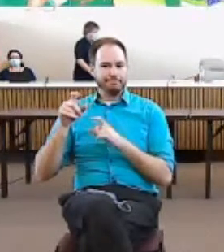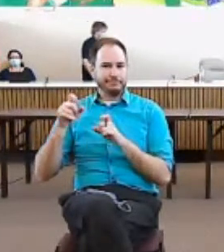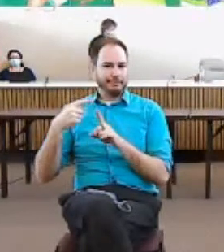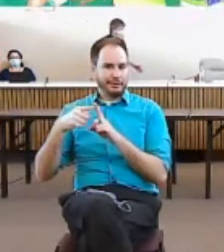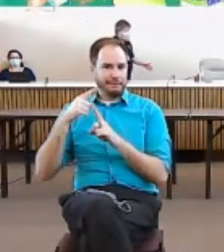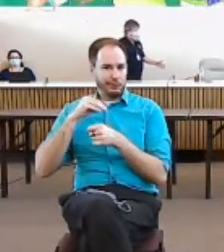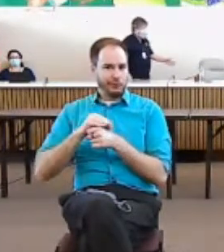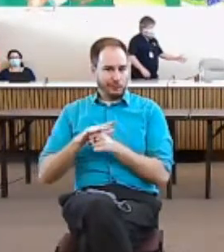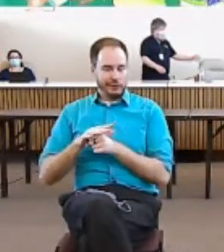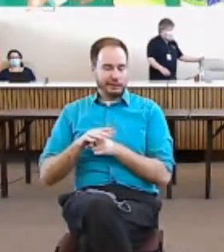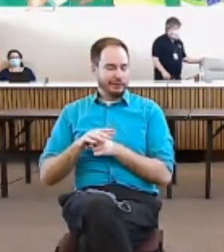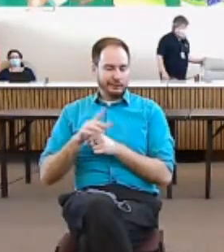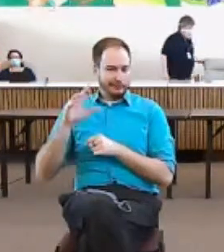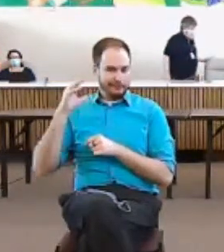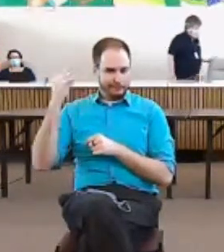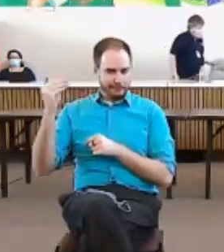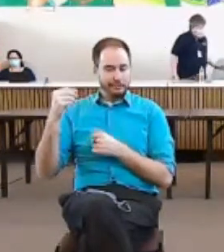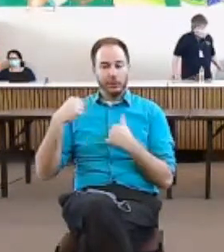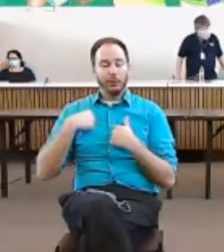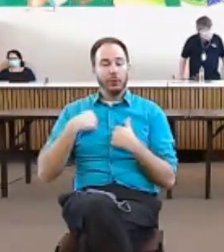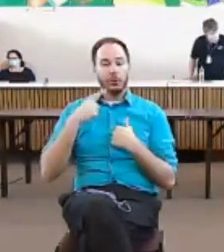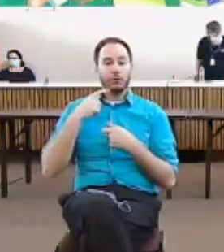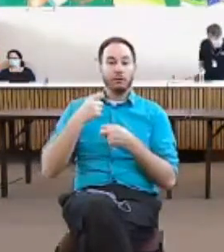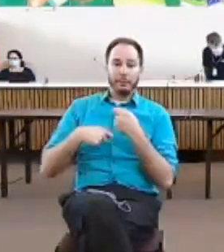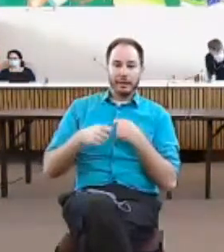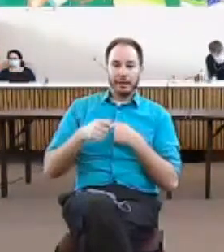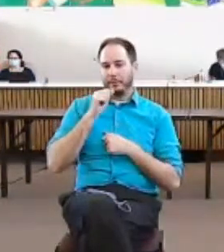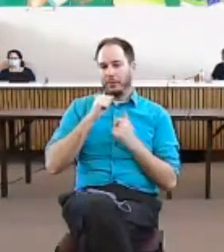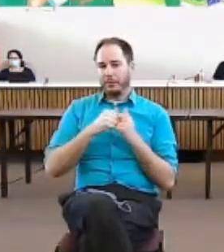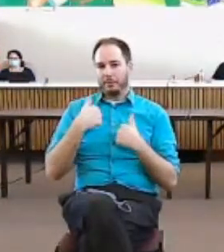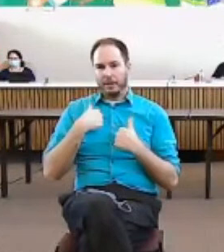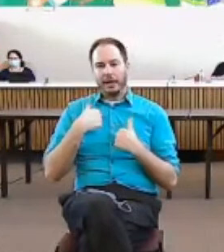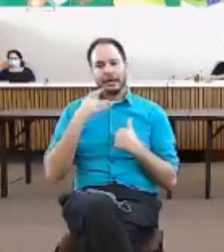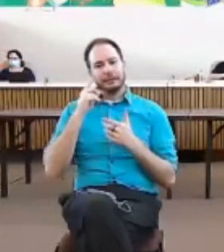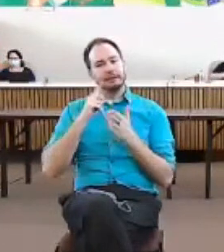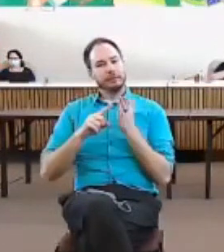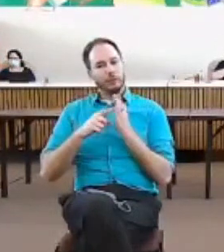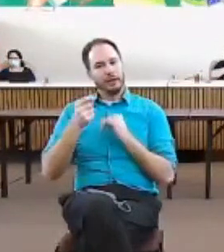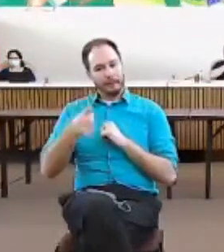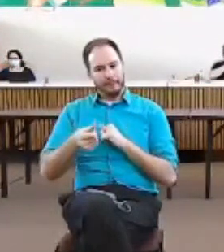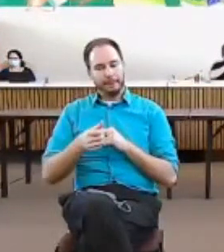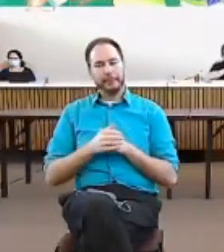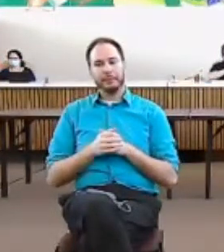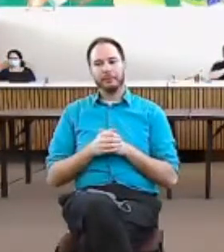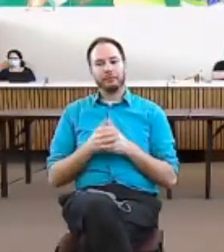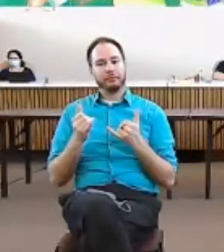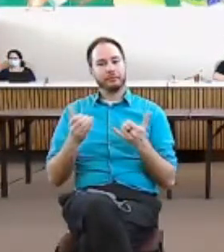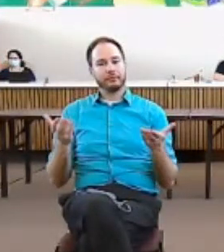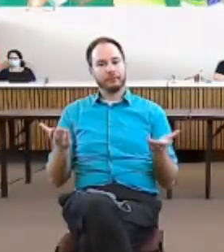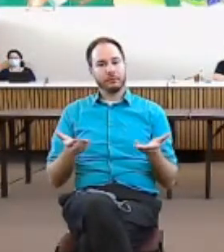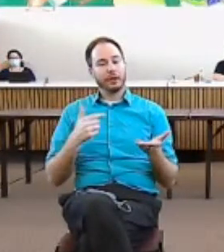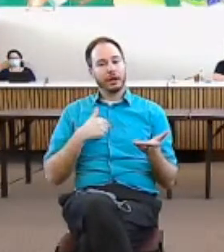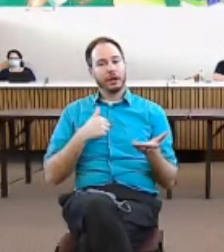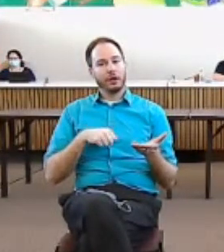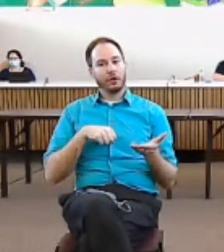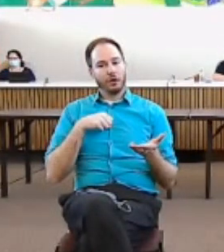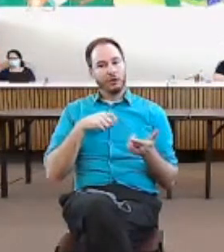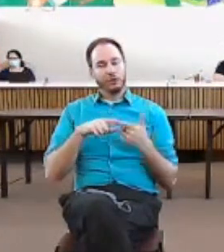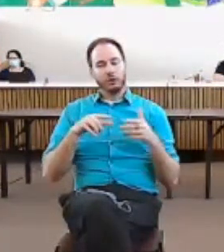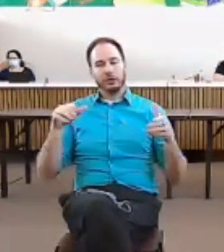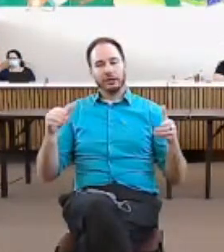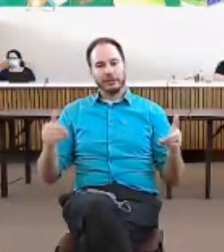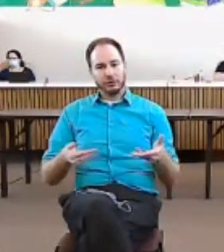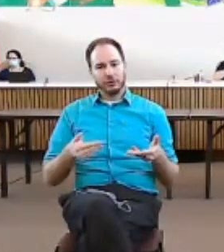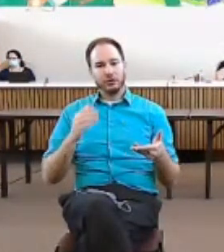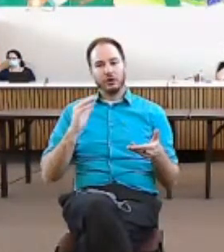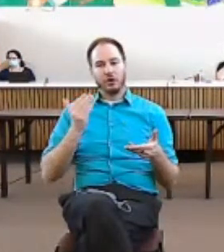COVID. So anyways, you'll bear with me. I did some research and here we are. It's my pleasure to